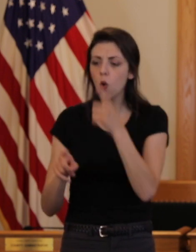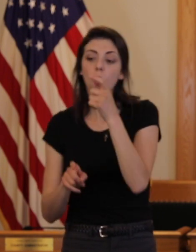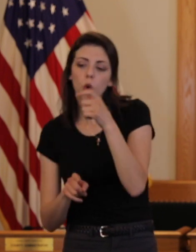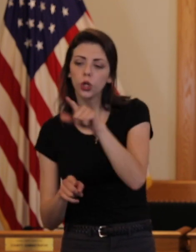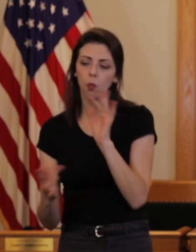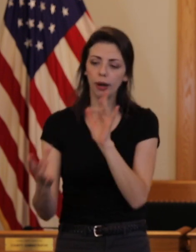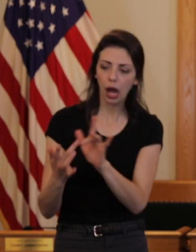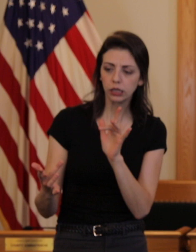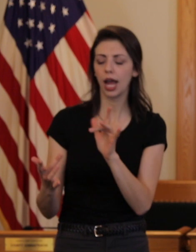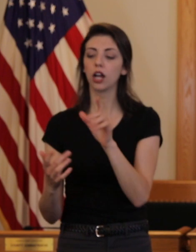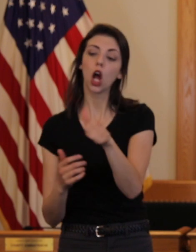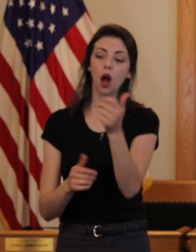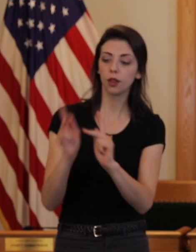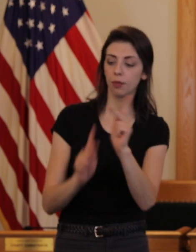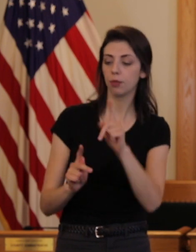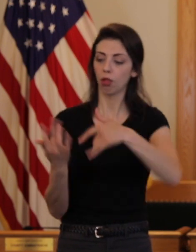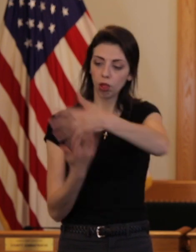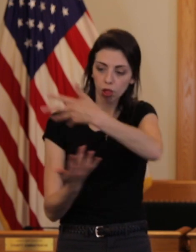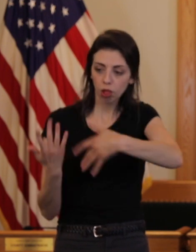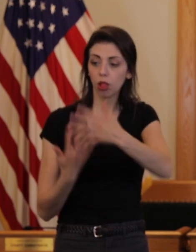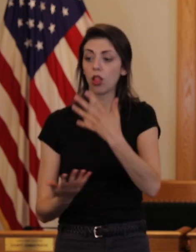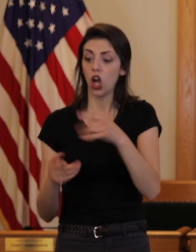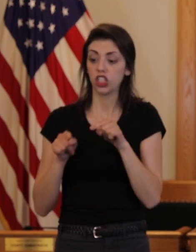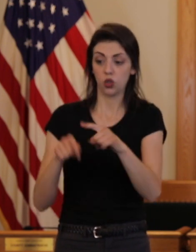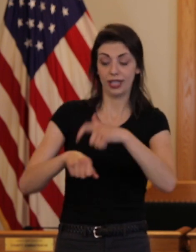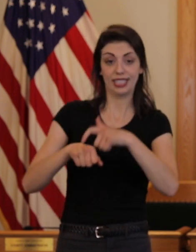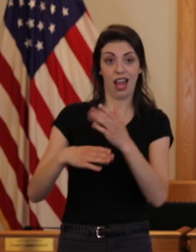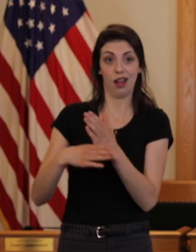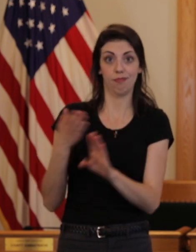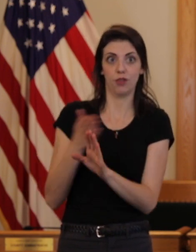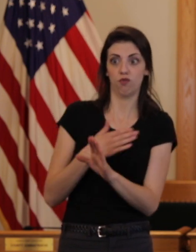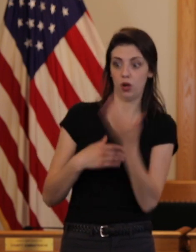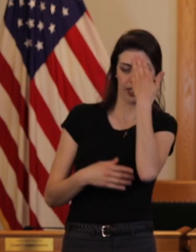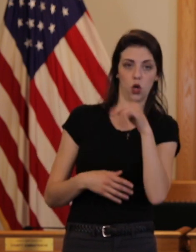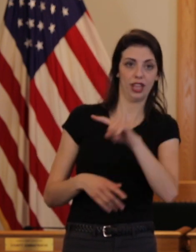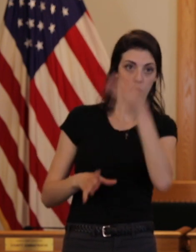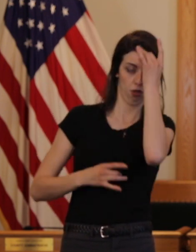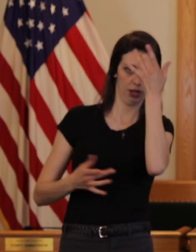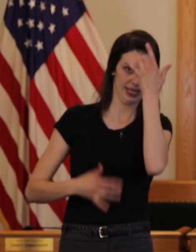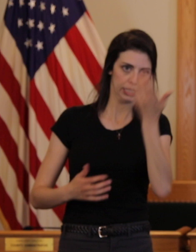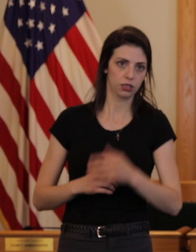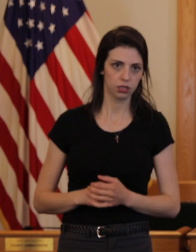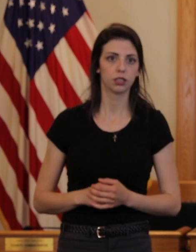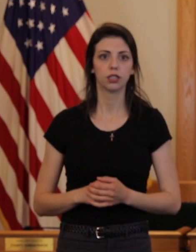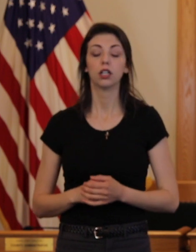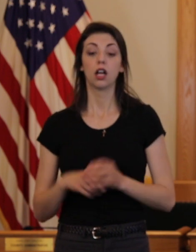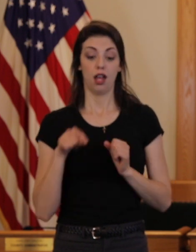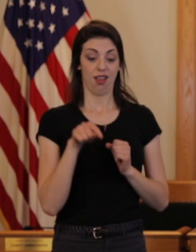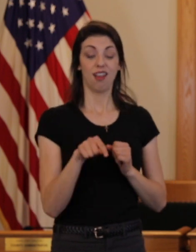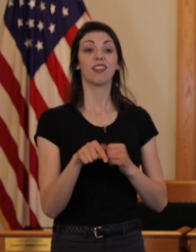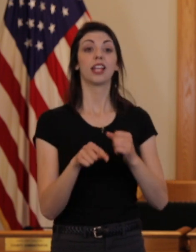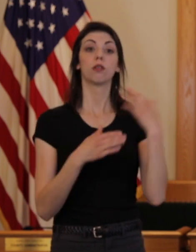contact during the time frame while they may have been infectious. Public health staff then notify these exposed individuals